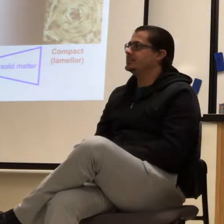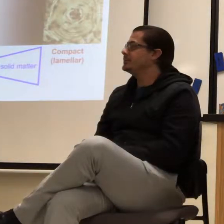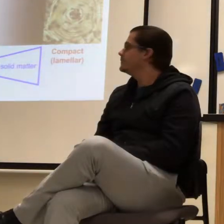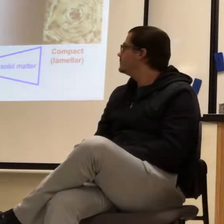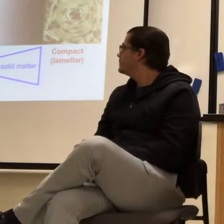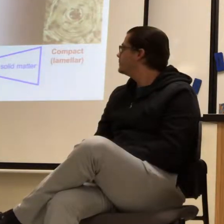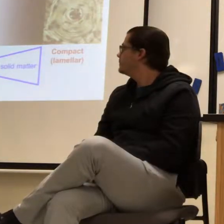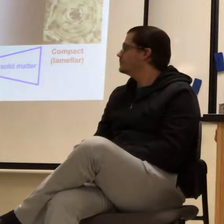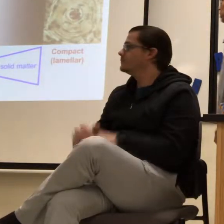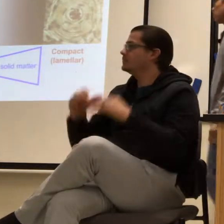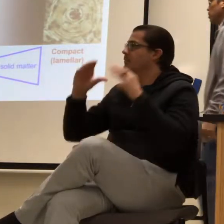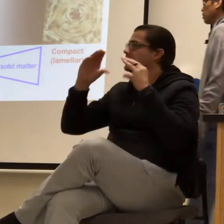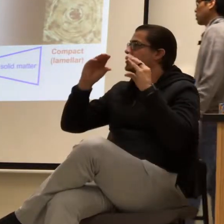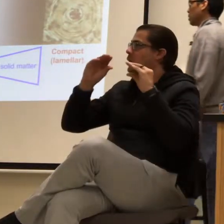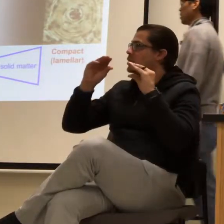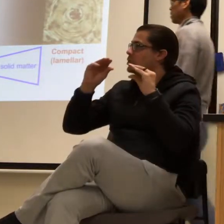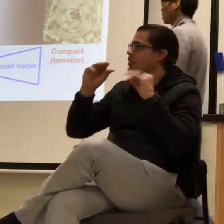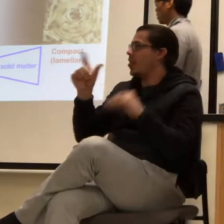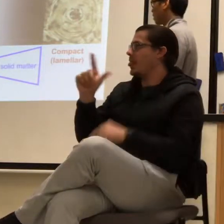spongy bone,